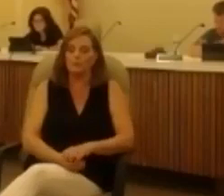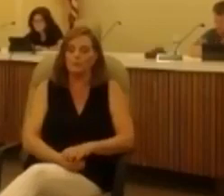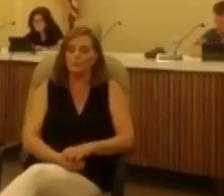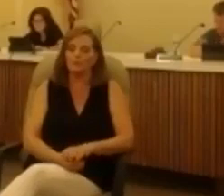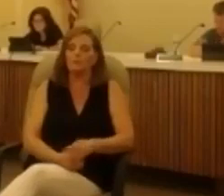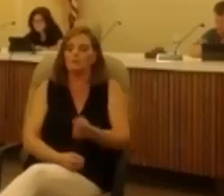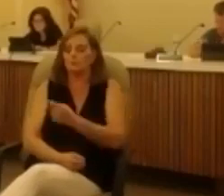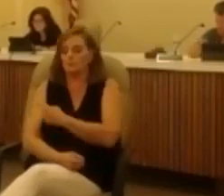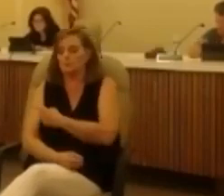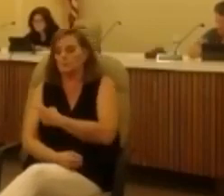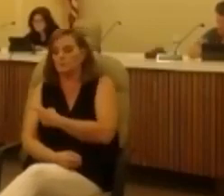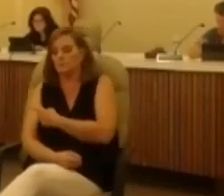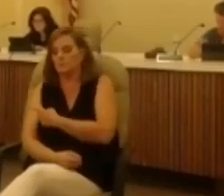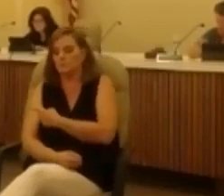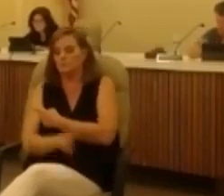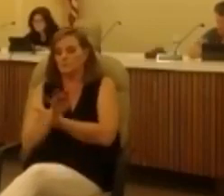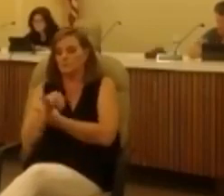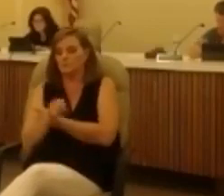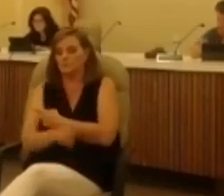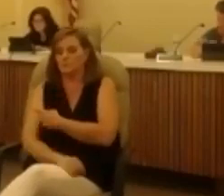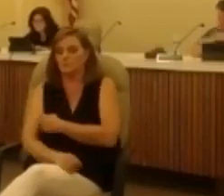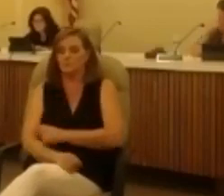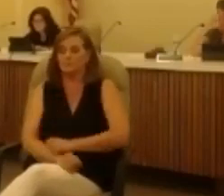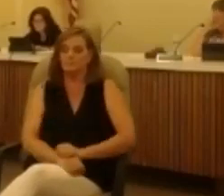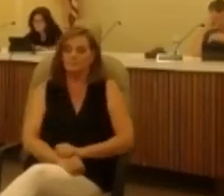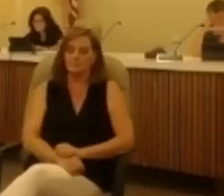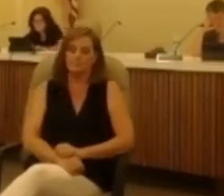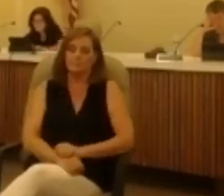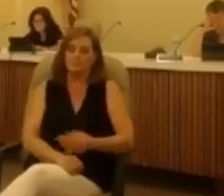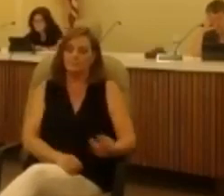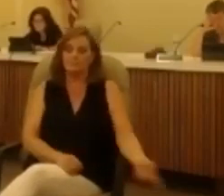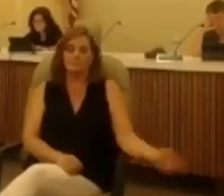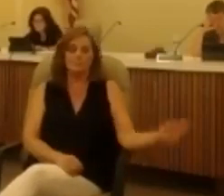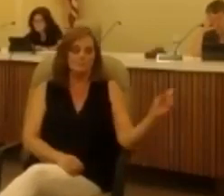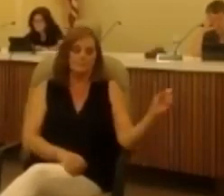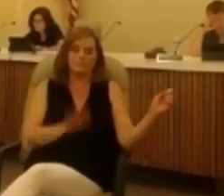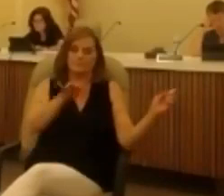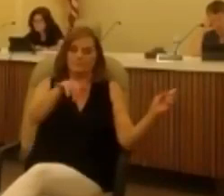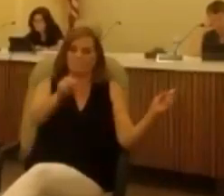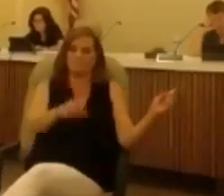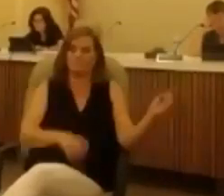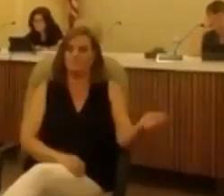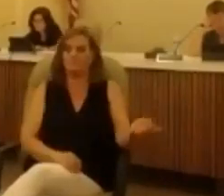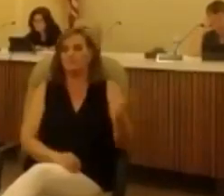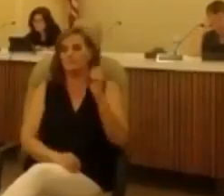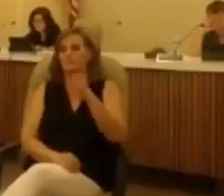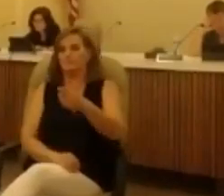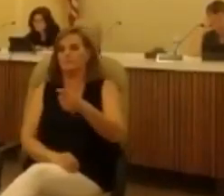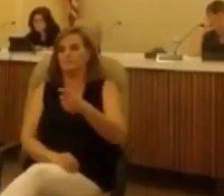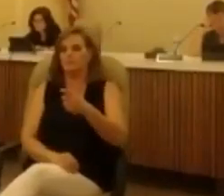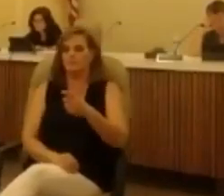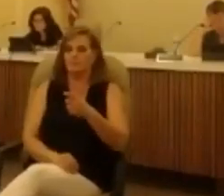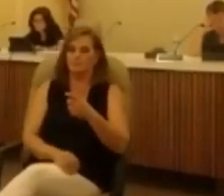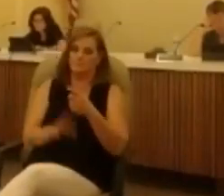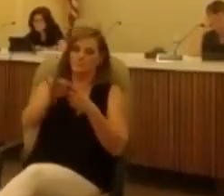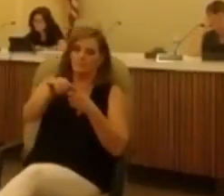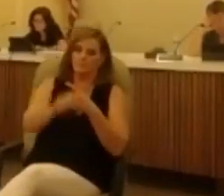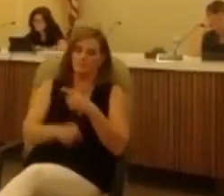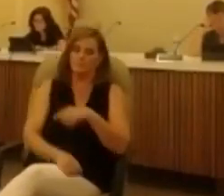Councilmember Barley, Aye. Councilmember Stafford, Aye. Councilmember Safranek,